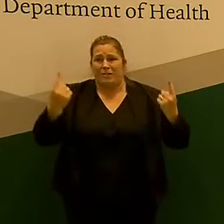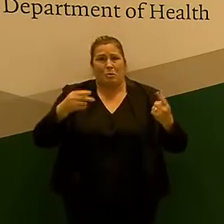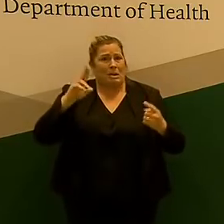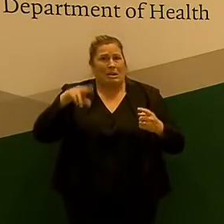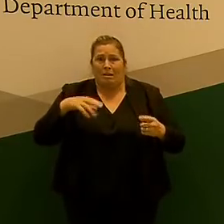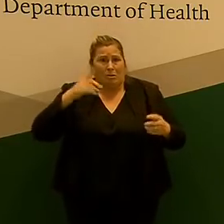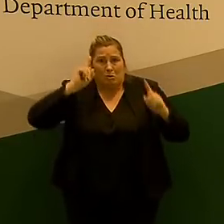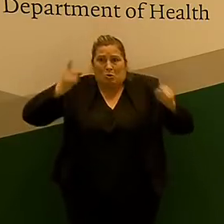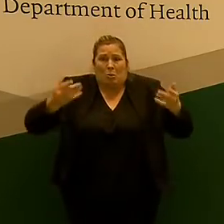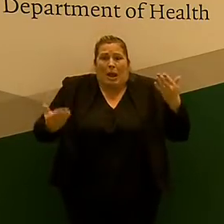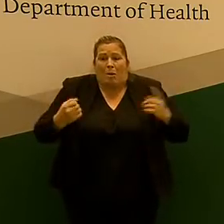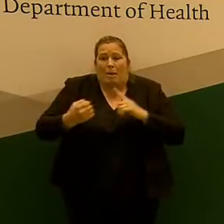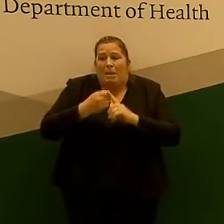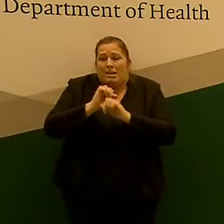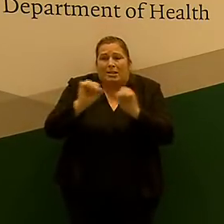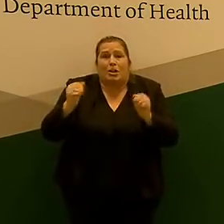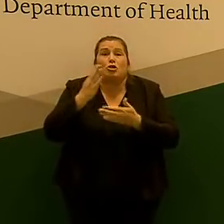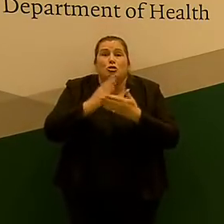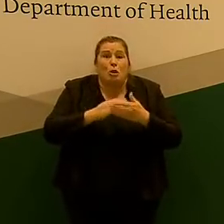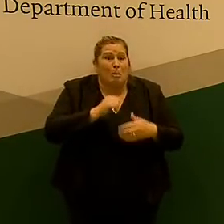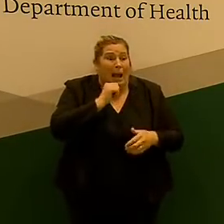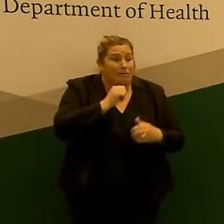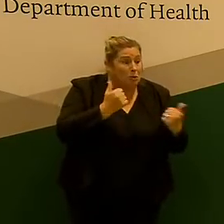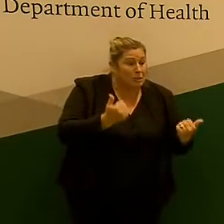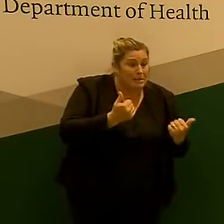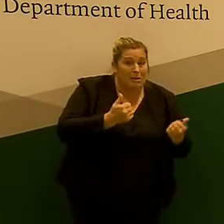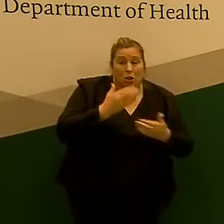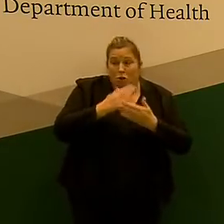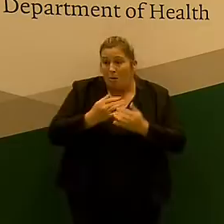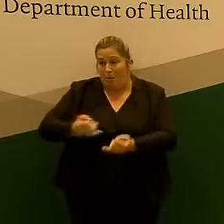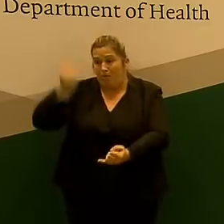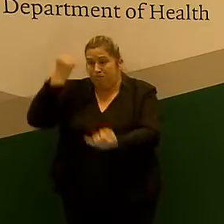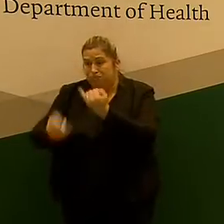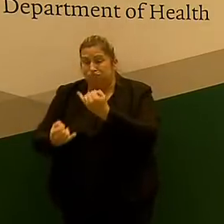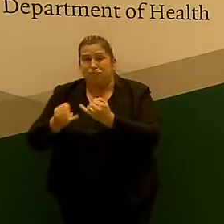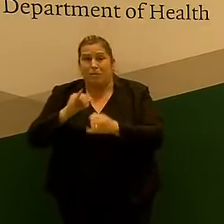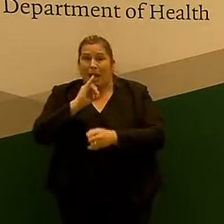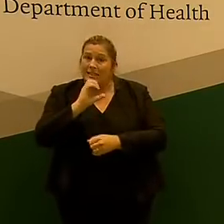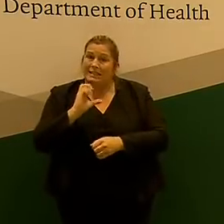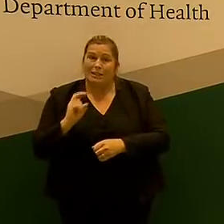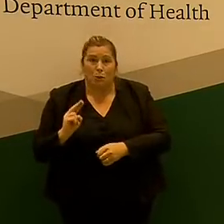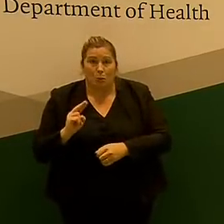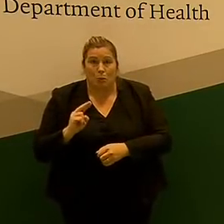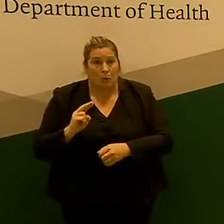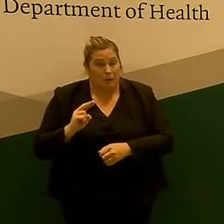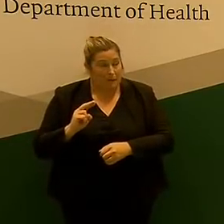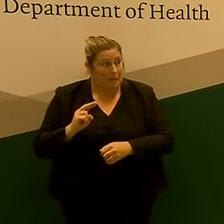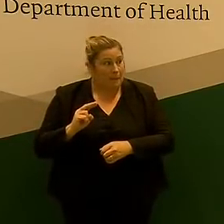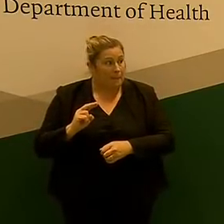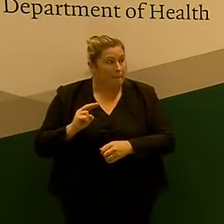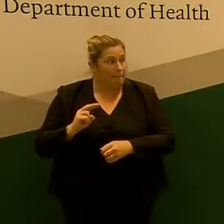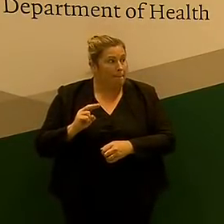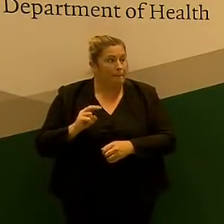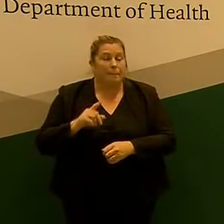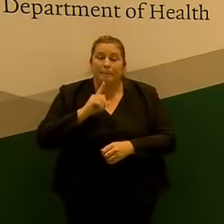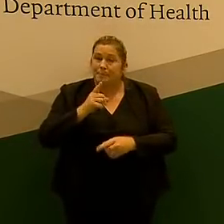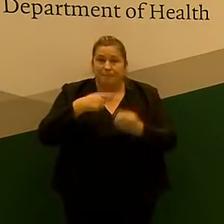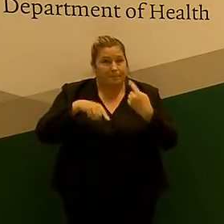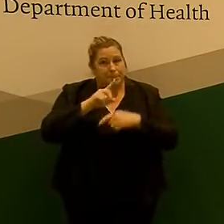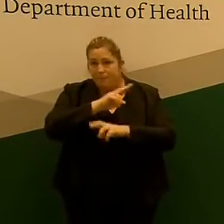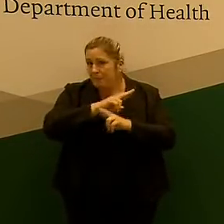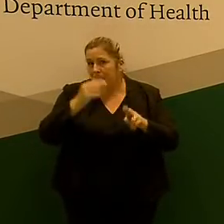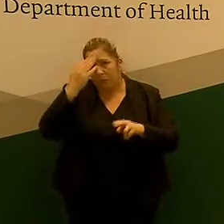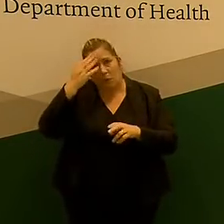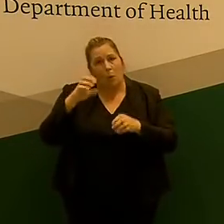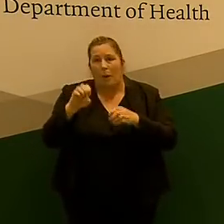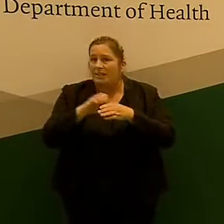have a very benign disease course, or you could end up in intensive care. And unfortunately, we simply don't know enough about the